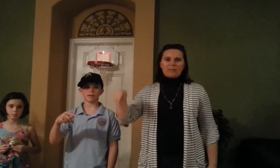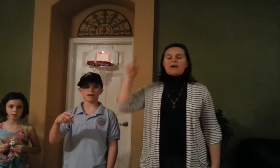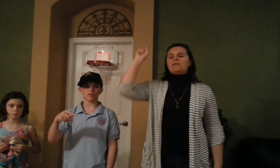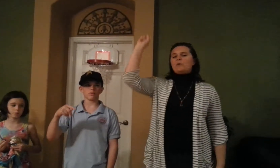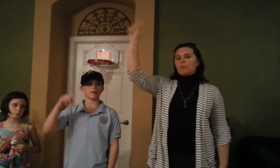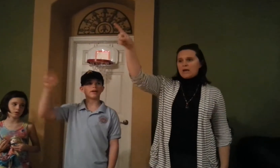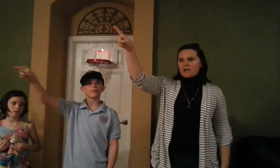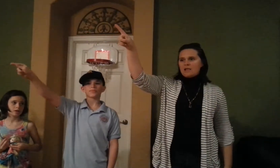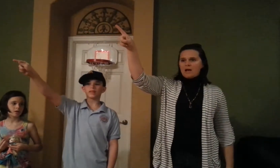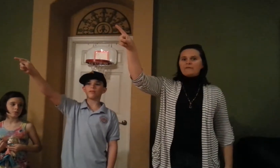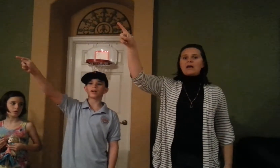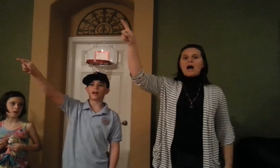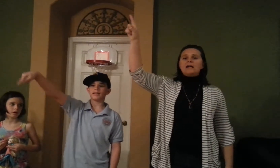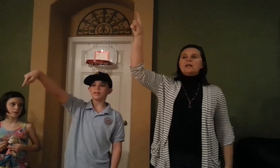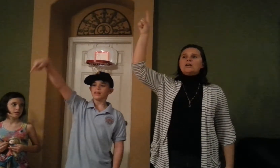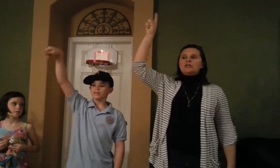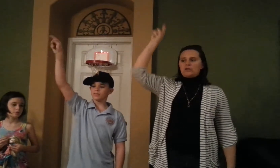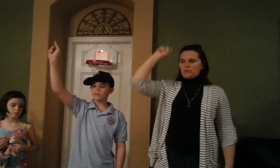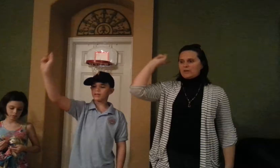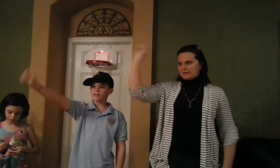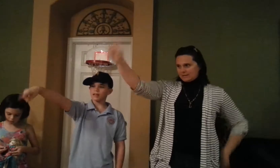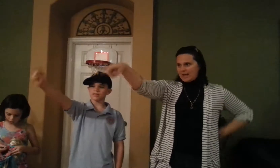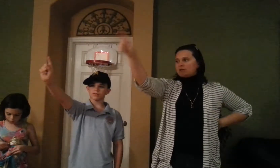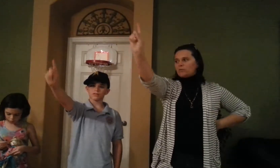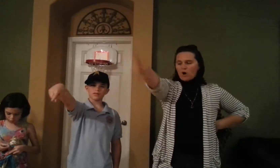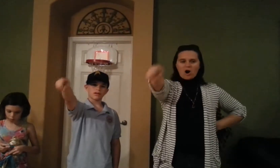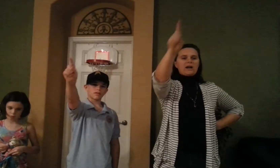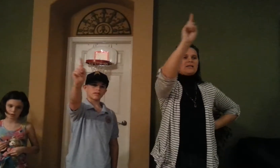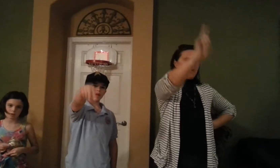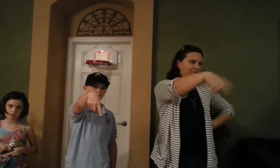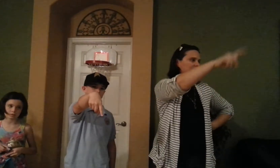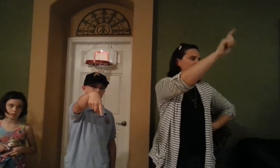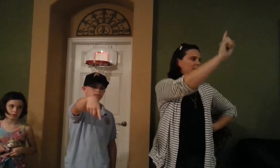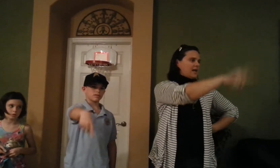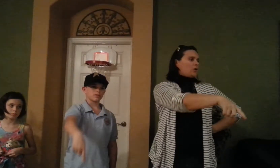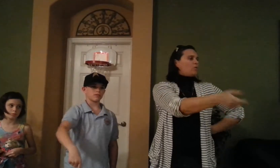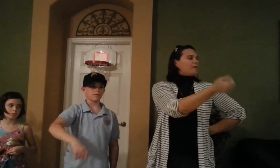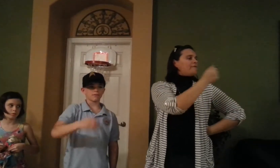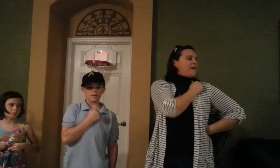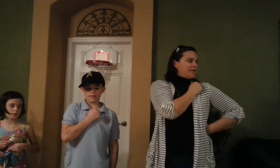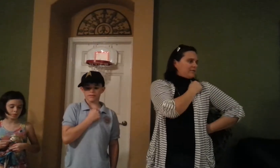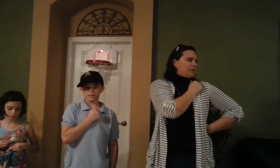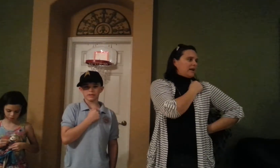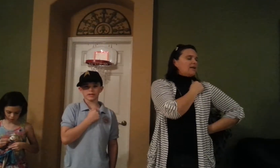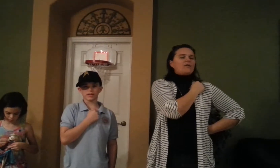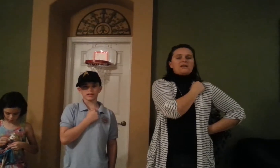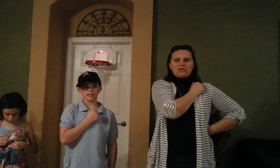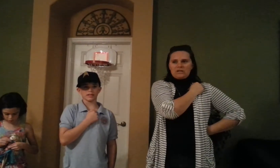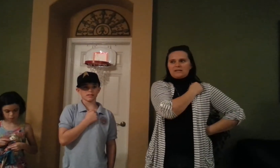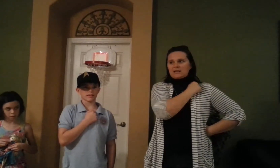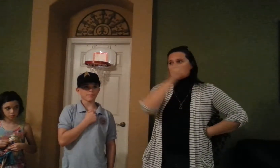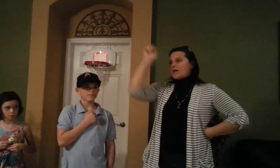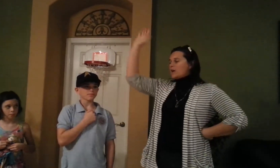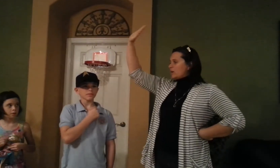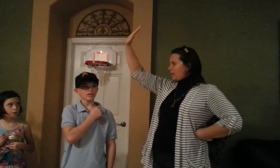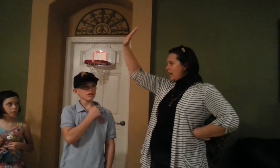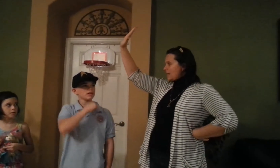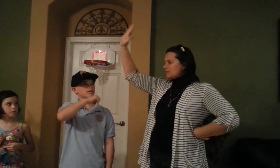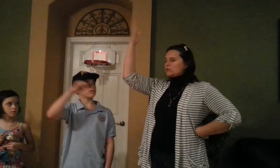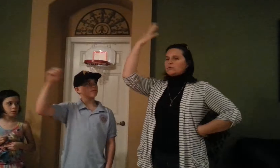the will of God, to the saints who are in Ephesus and who are faithful in Christ Jesus. Grace to